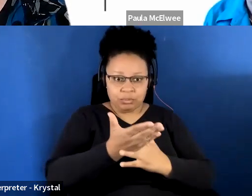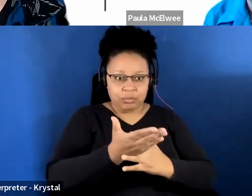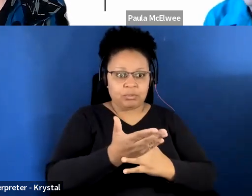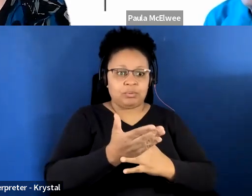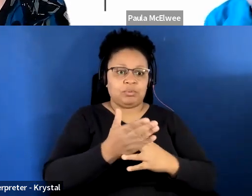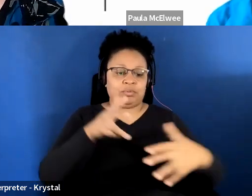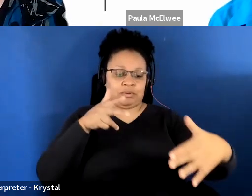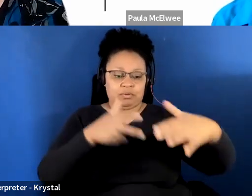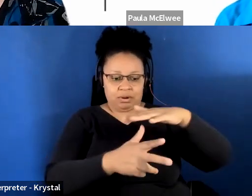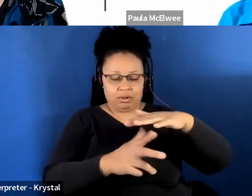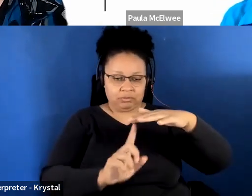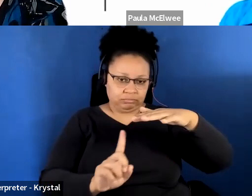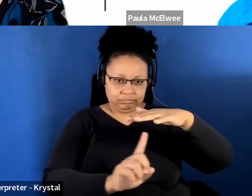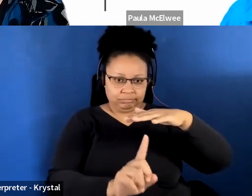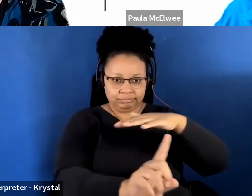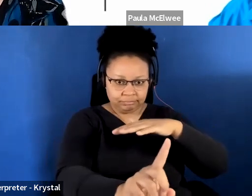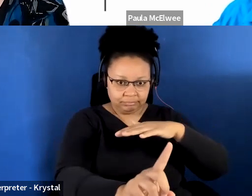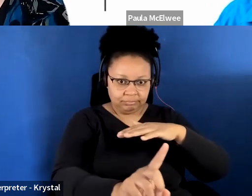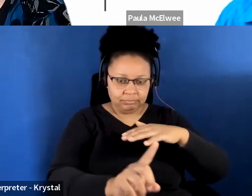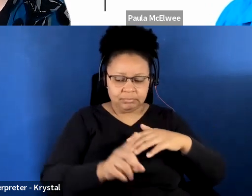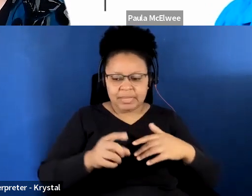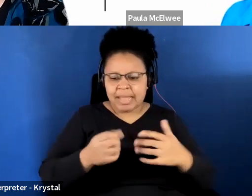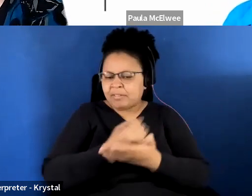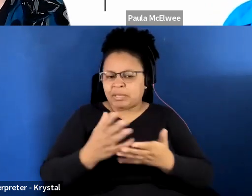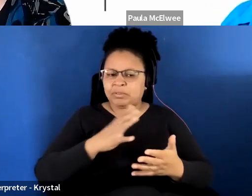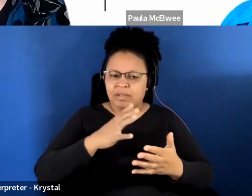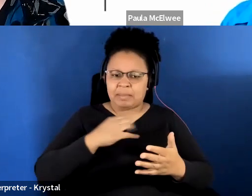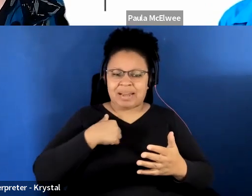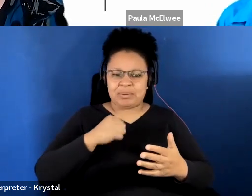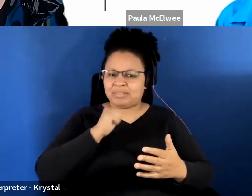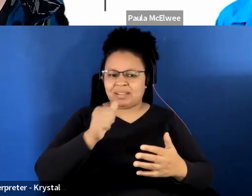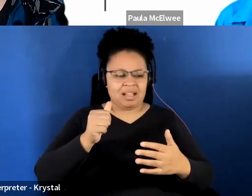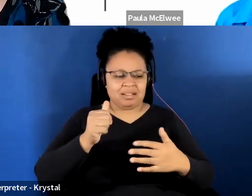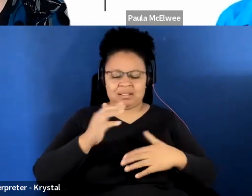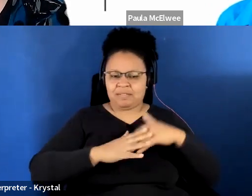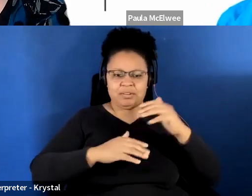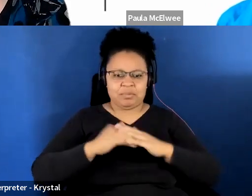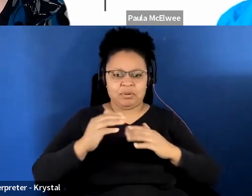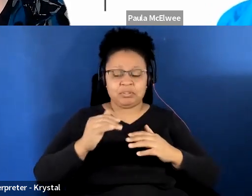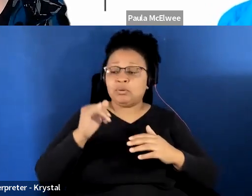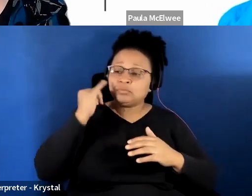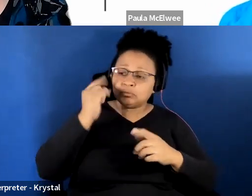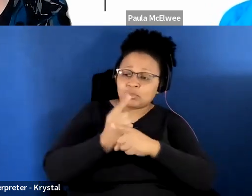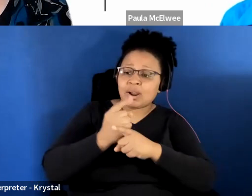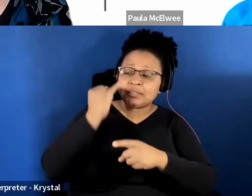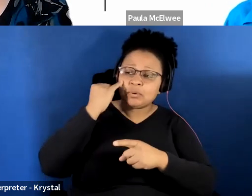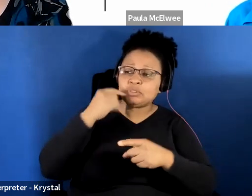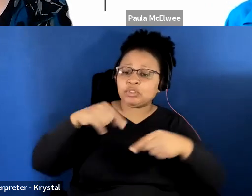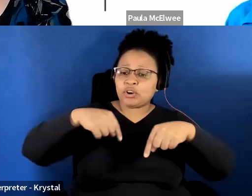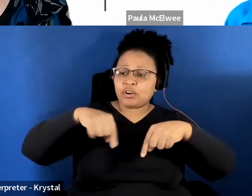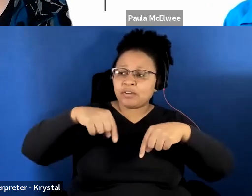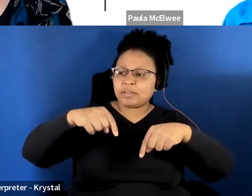do it. And that's fine. If you're nervous and unwilling to do it, that's fine. If you have somebody that you're working